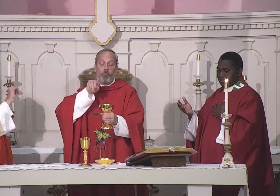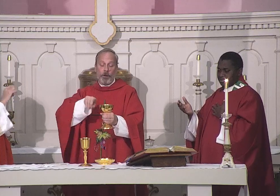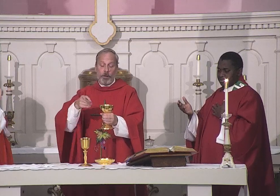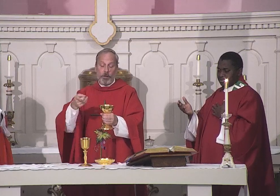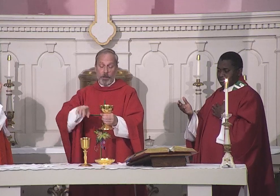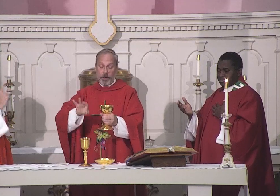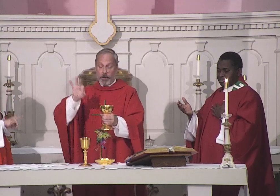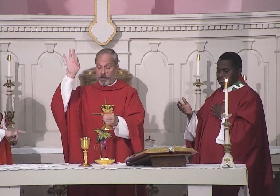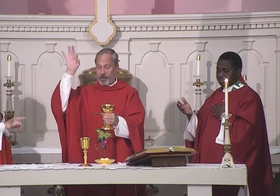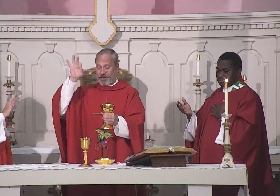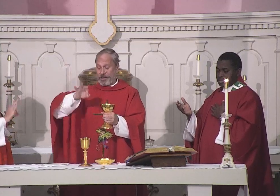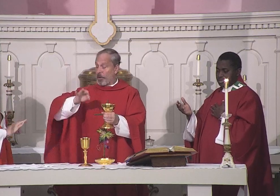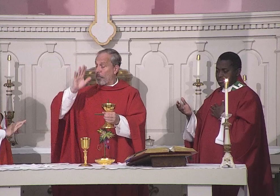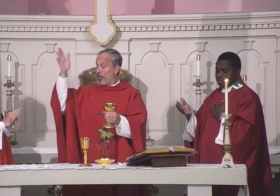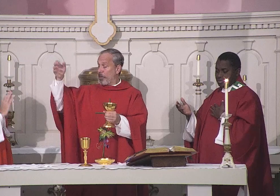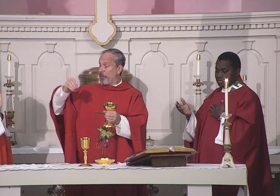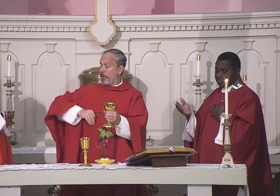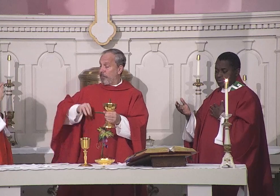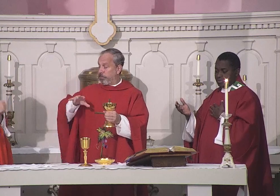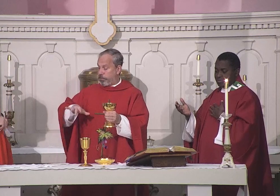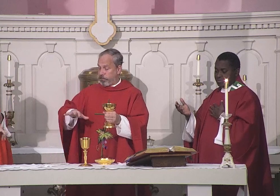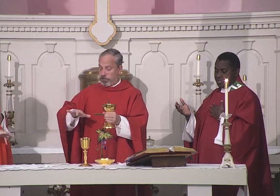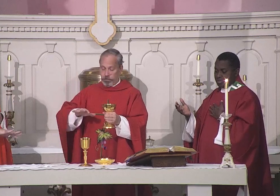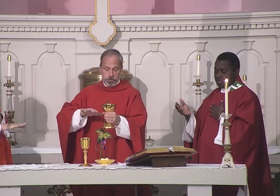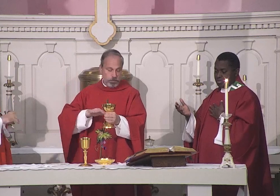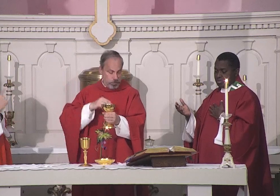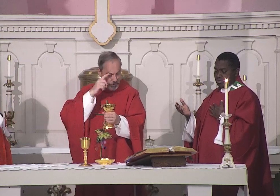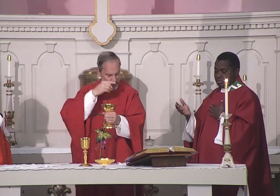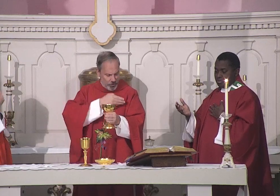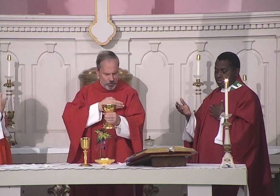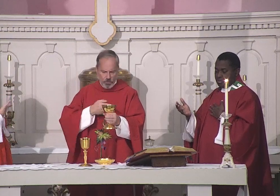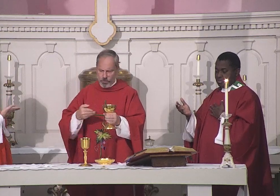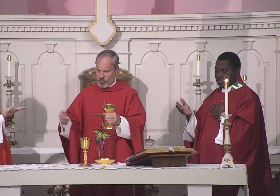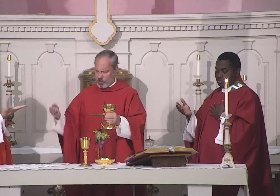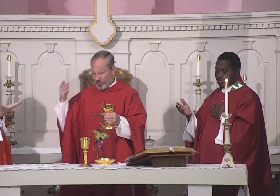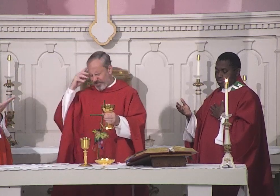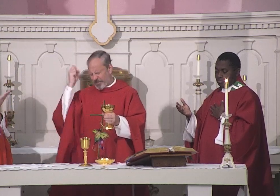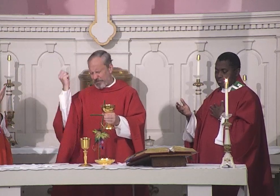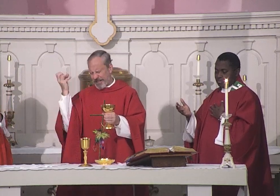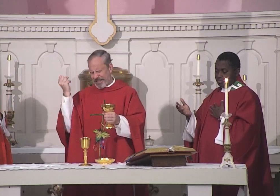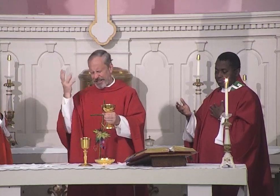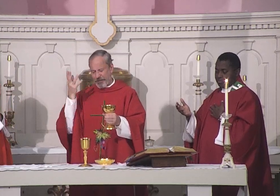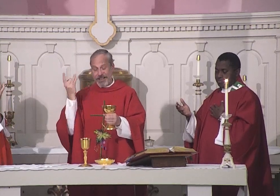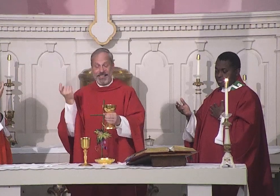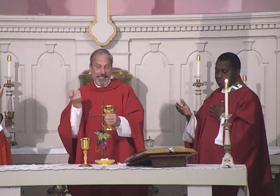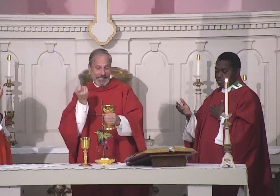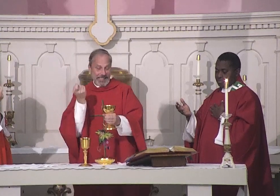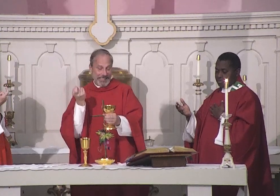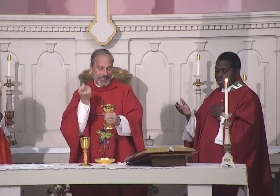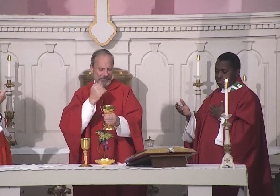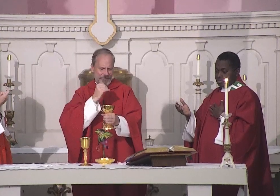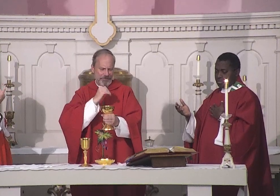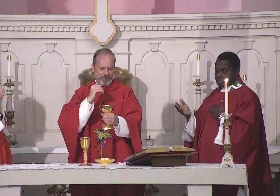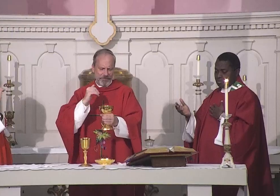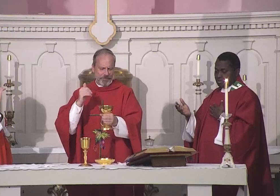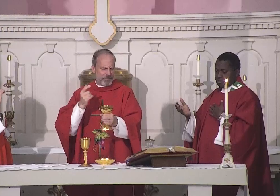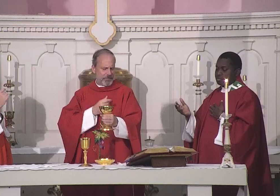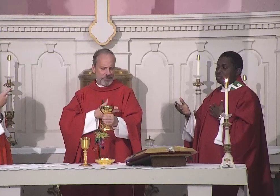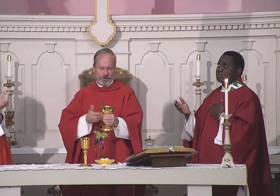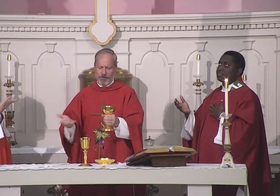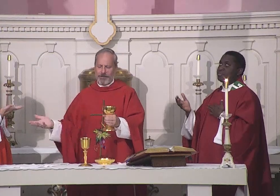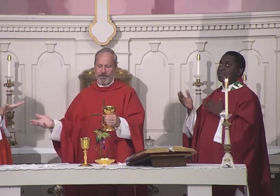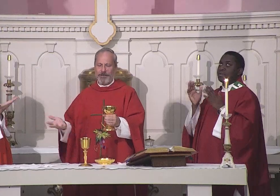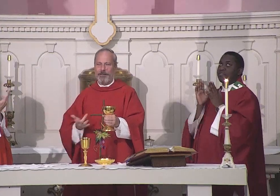and eternal covenant, which will be poured out for you and for many for the forgiveness of